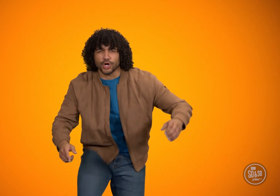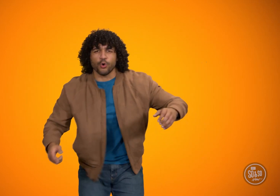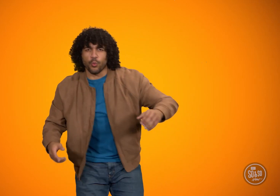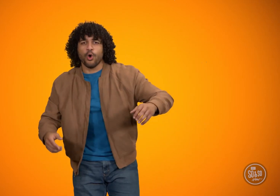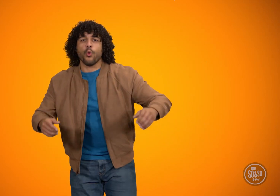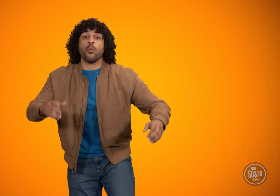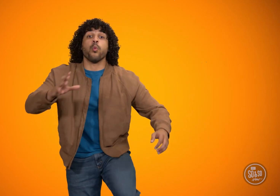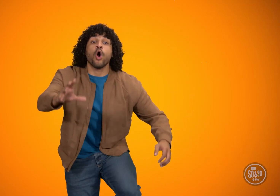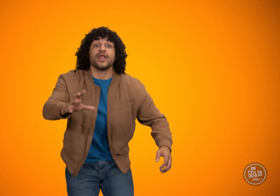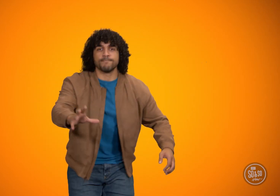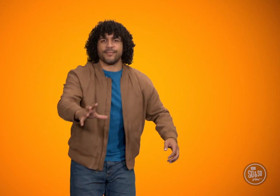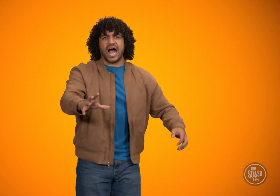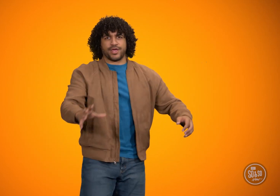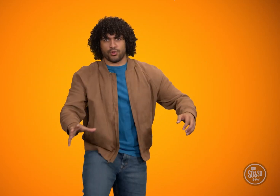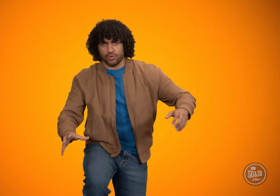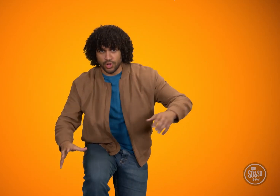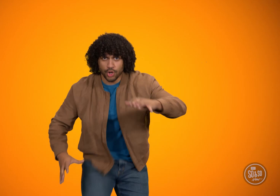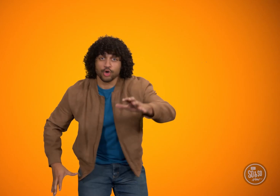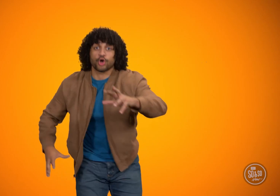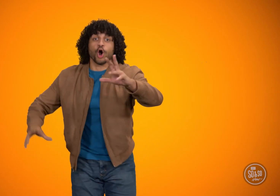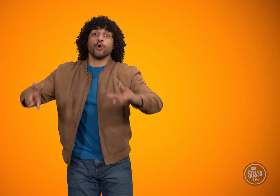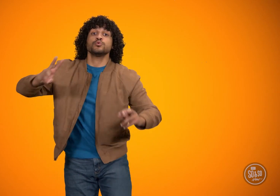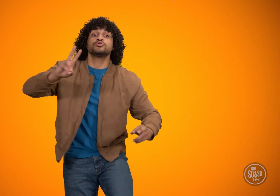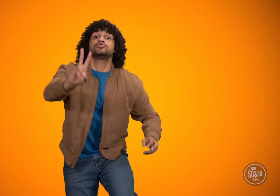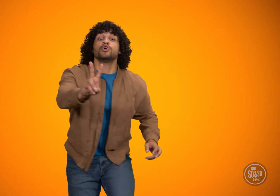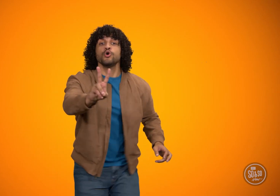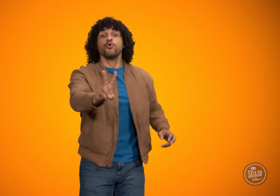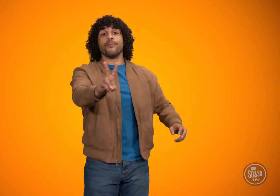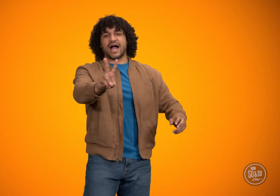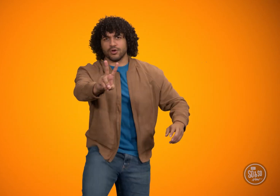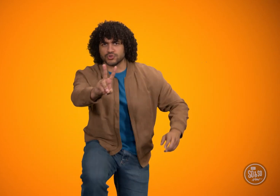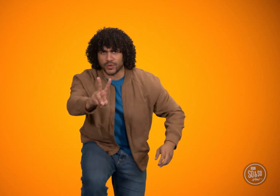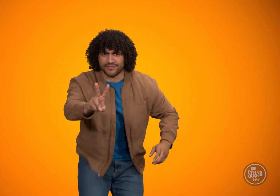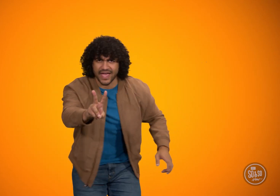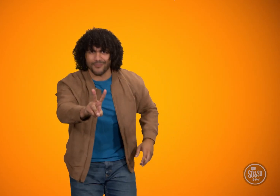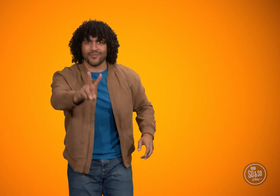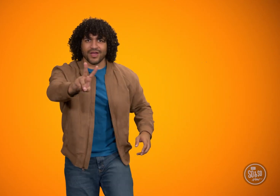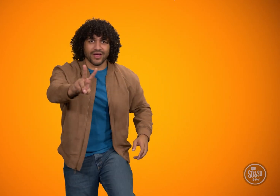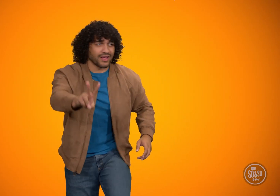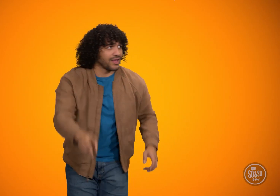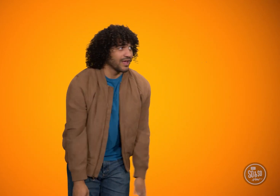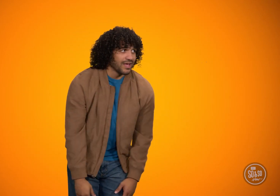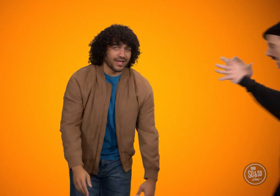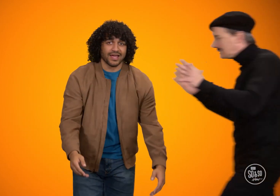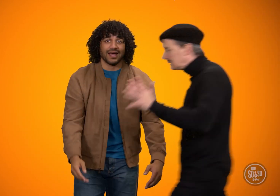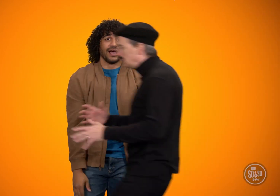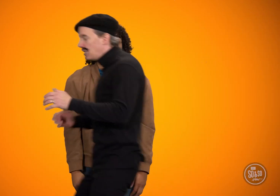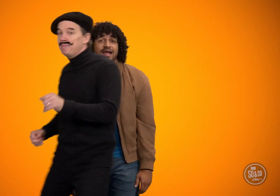go one mile go two miles with them cut cut